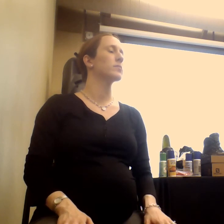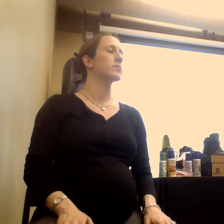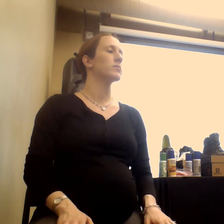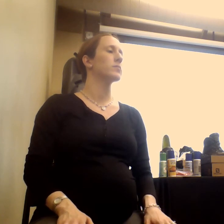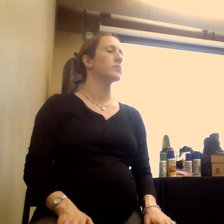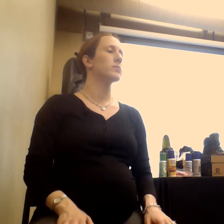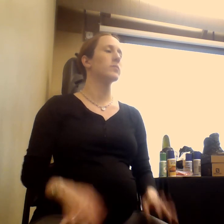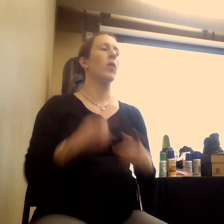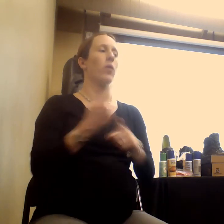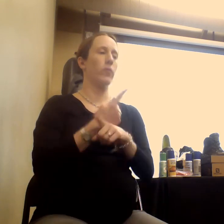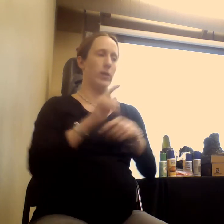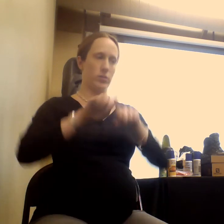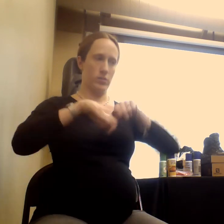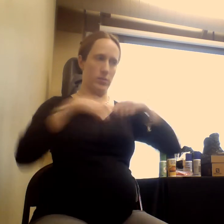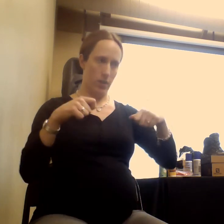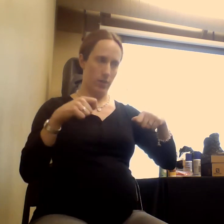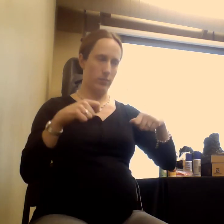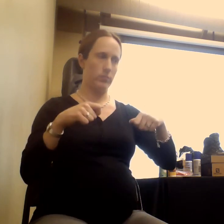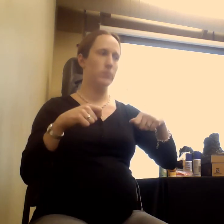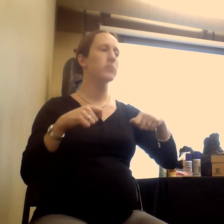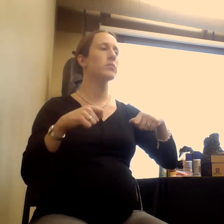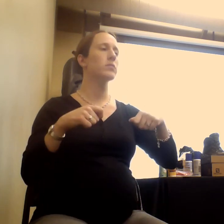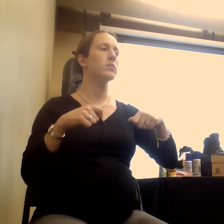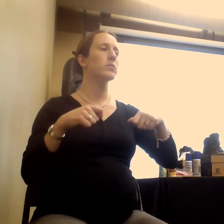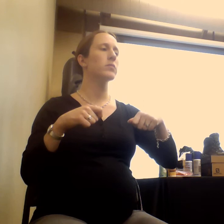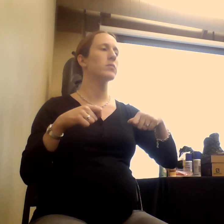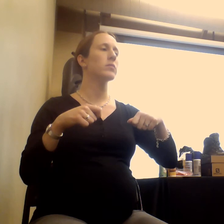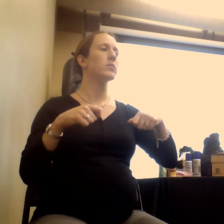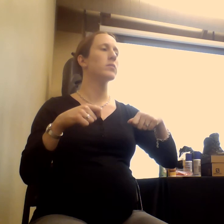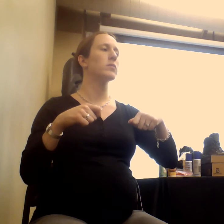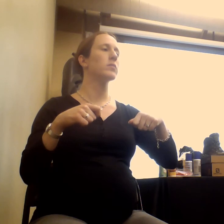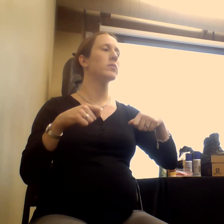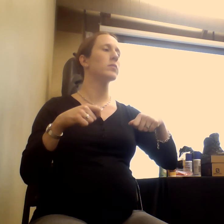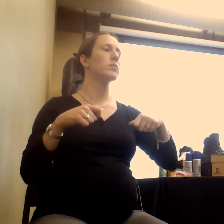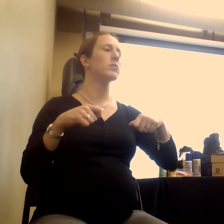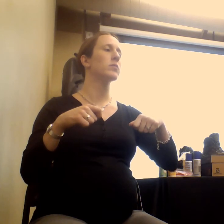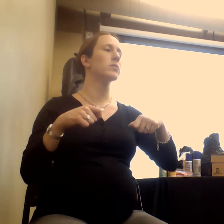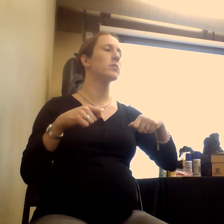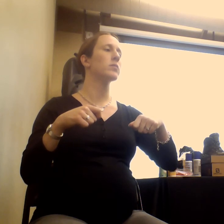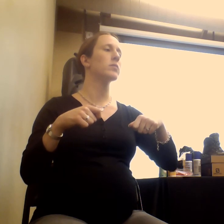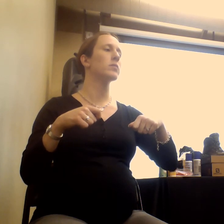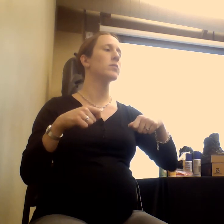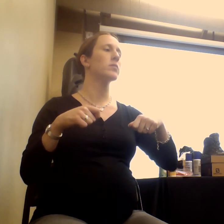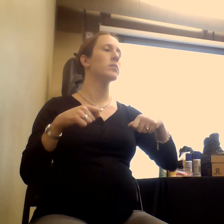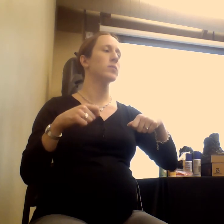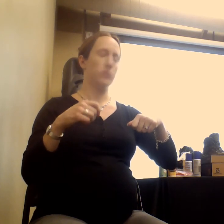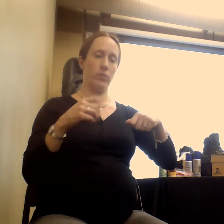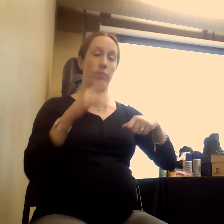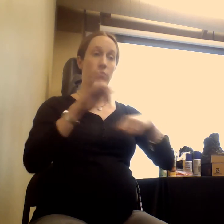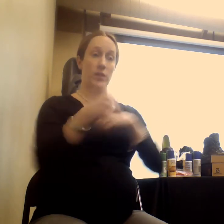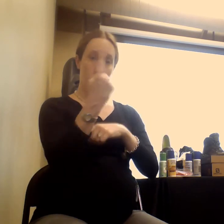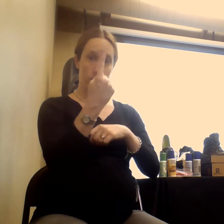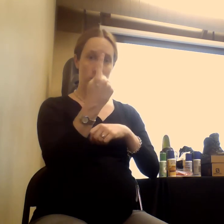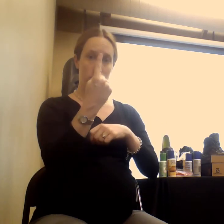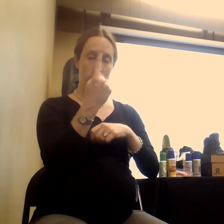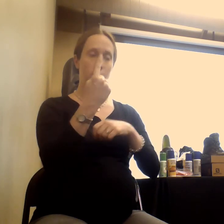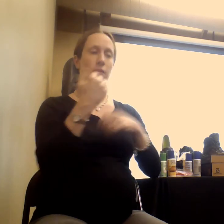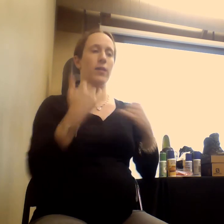Regular knot. And do I pull it tight? No, you don't need to. Just do a regular knot right there. Okay, That's 1. Now pass it through 2 more